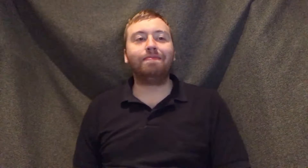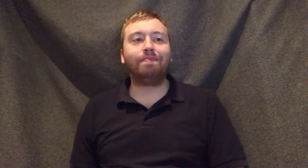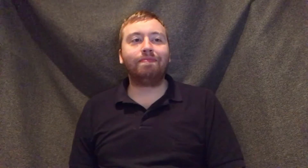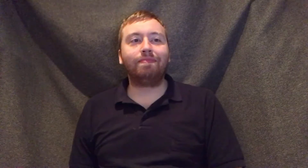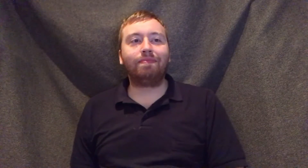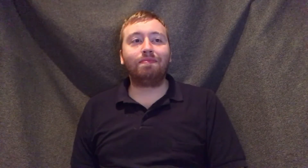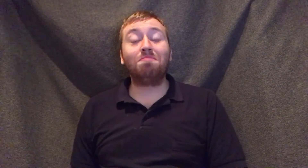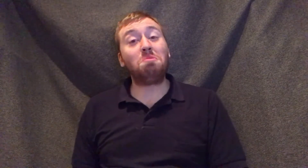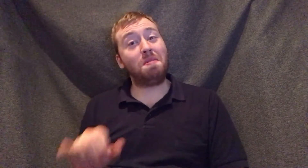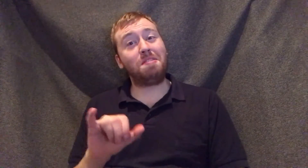situations.